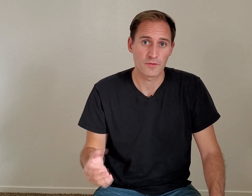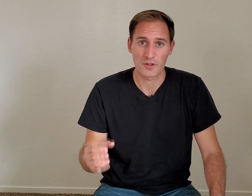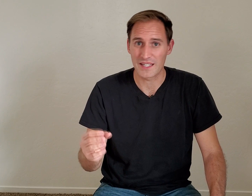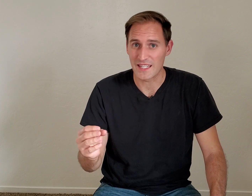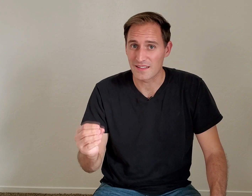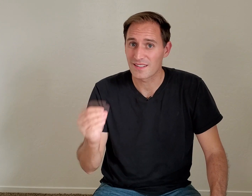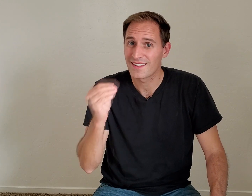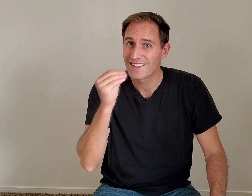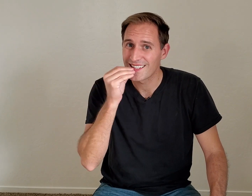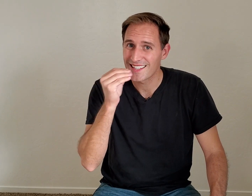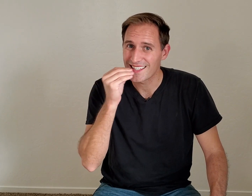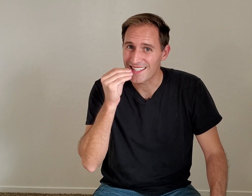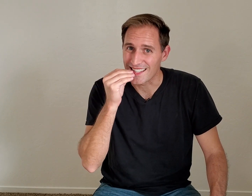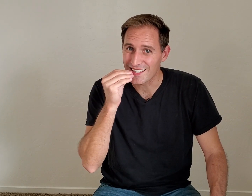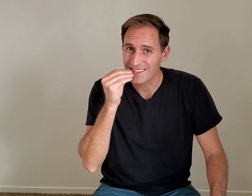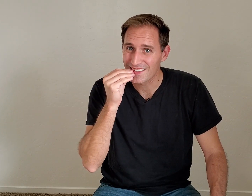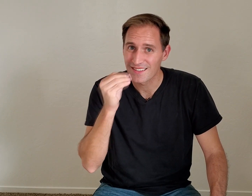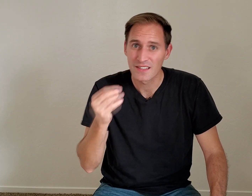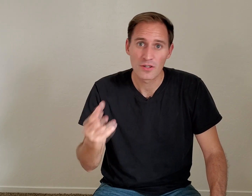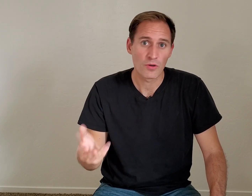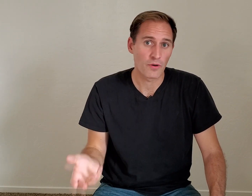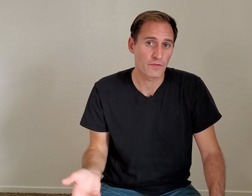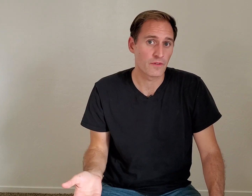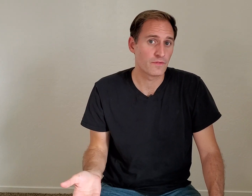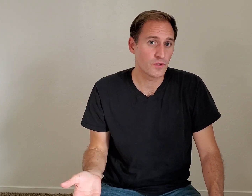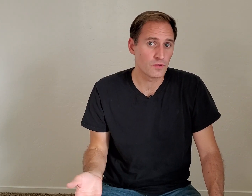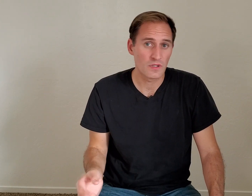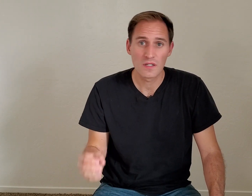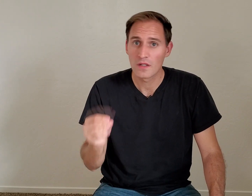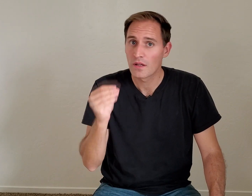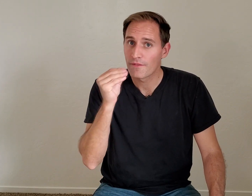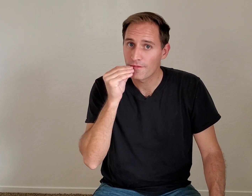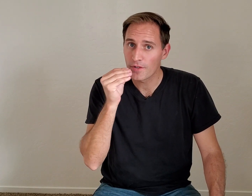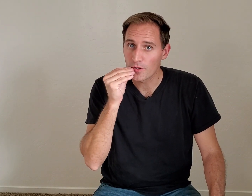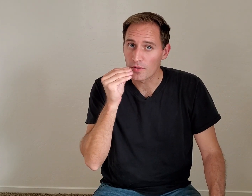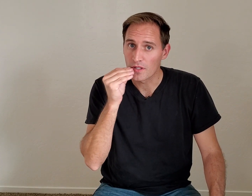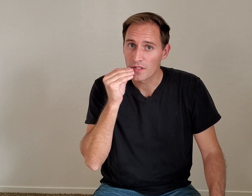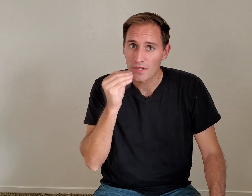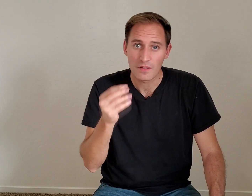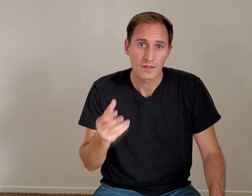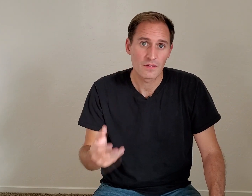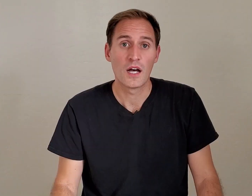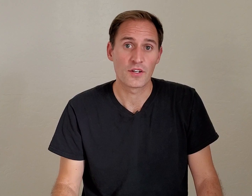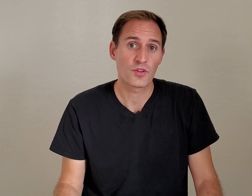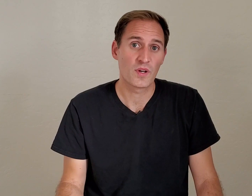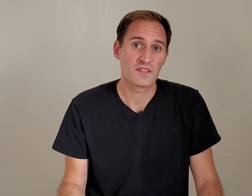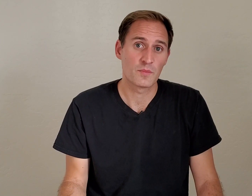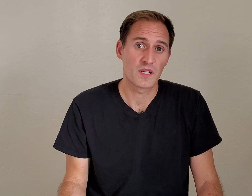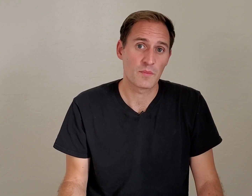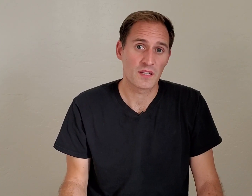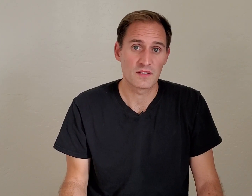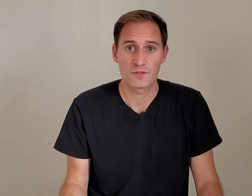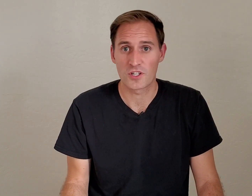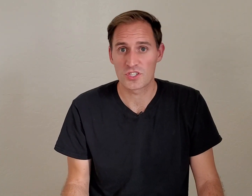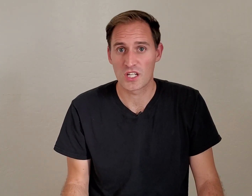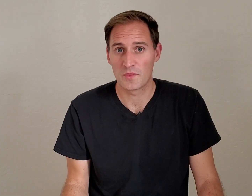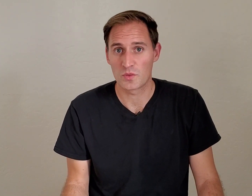for eat, eat, or for food, food. Another way somebody might differentiate